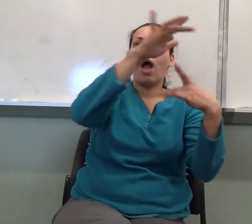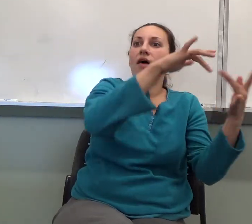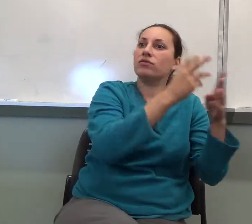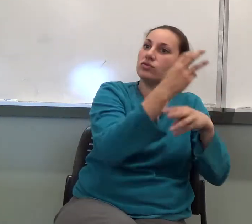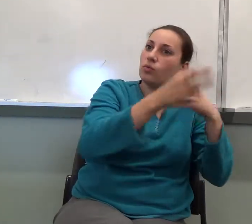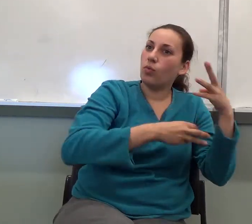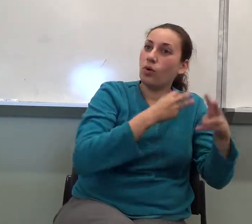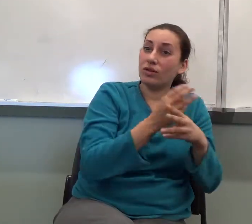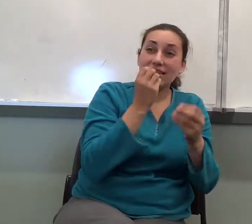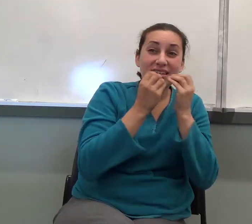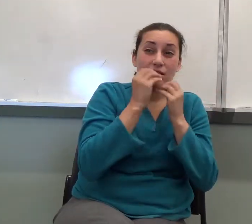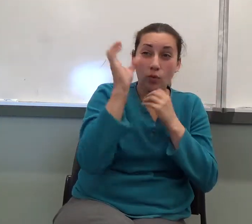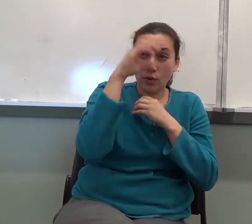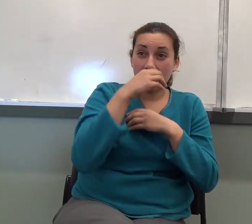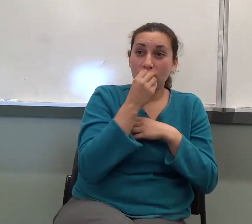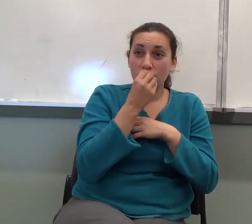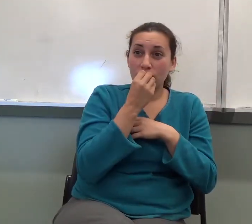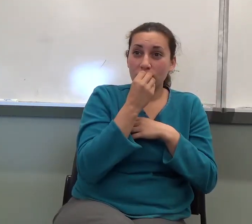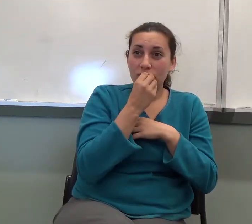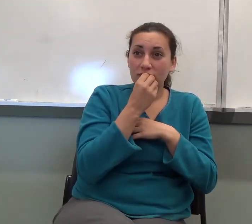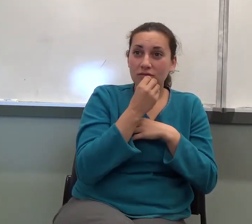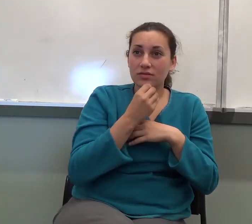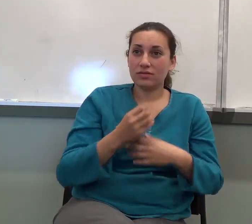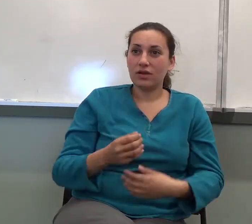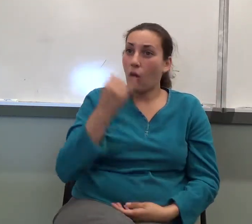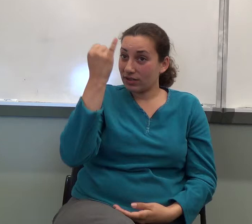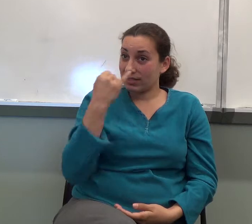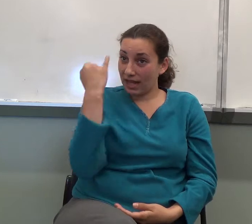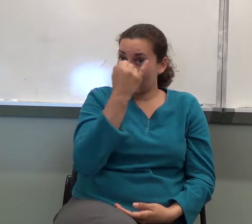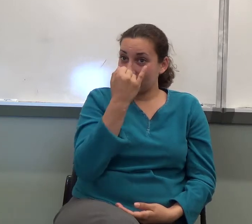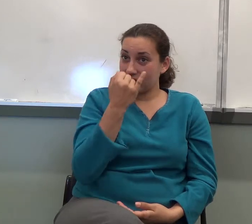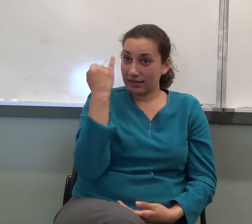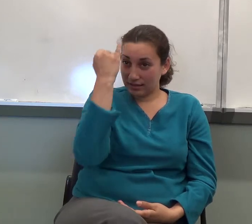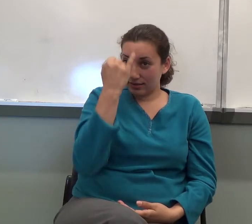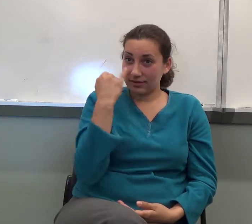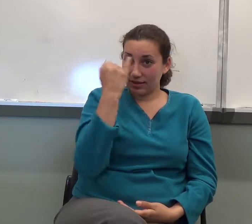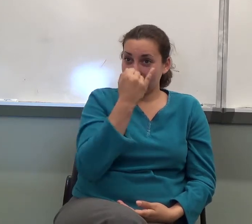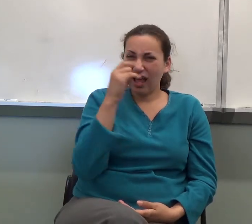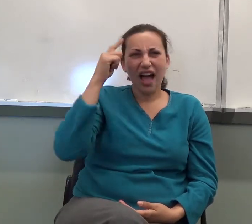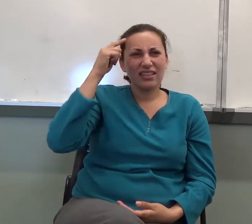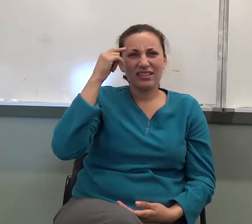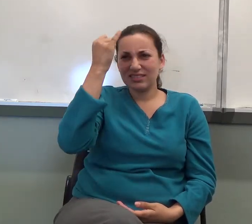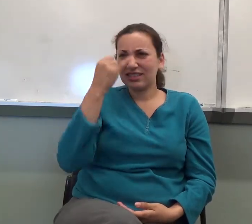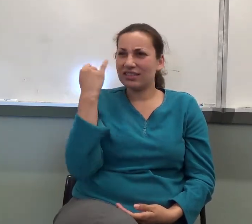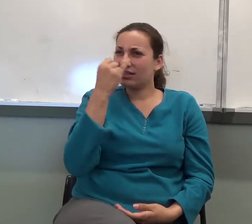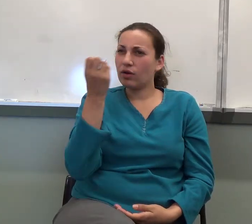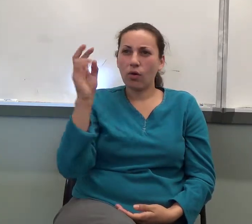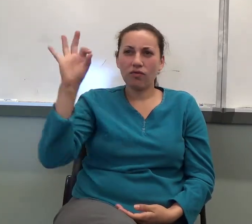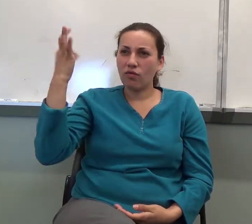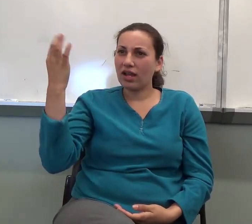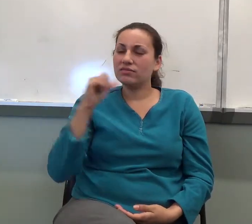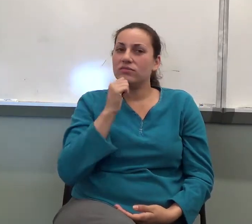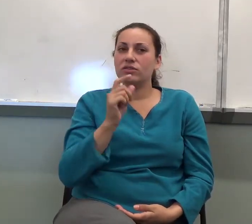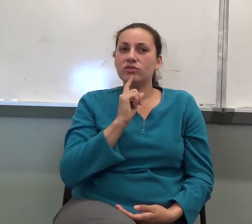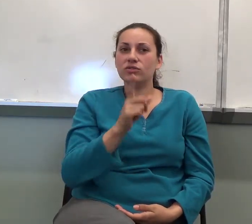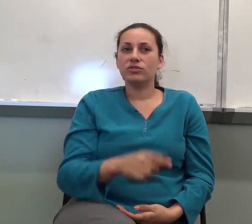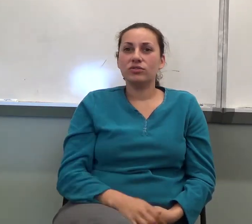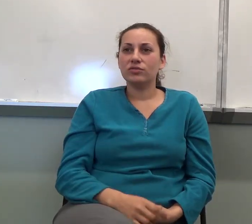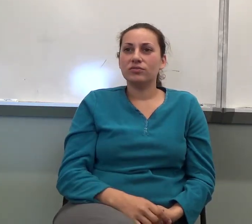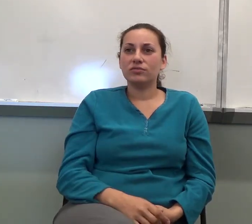they let you rent them out right over here at the lab, bro. Oh, did it? Yeah. Oh, great, good. All right, let's look at a formula for that.